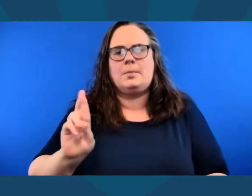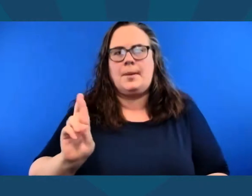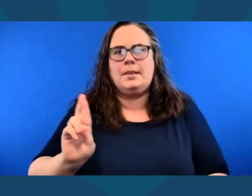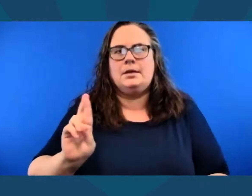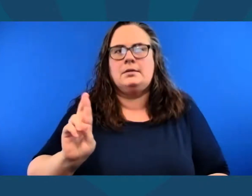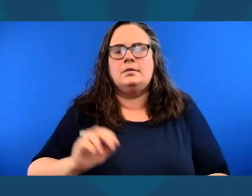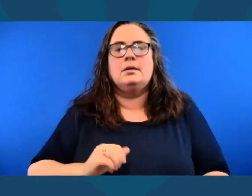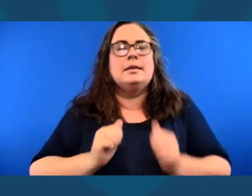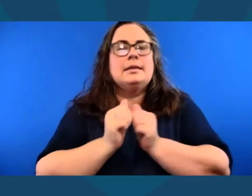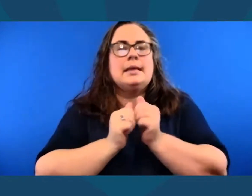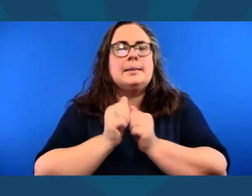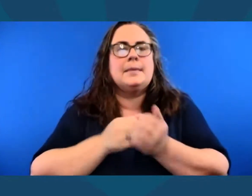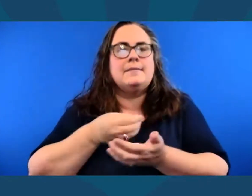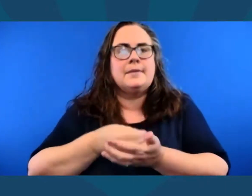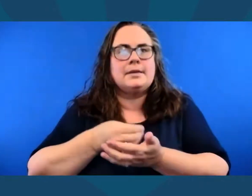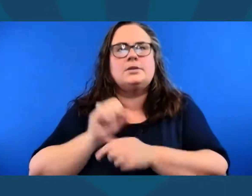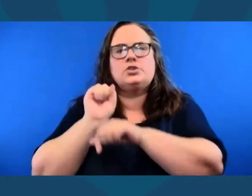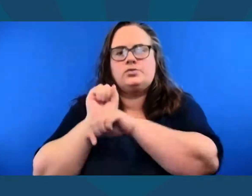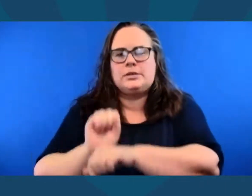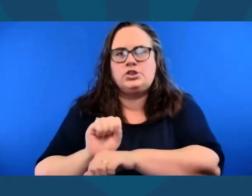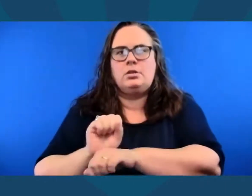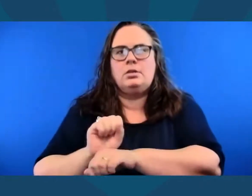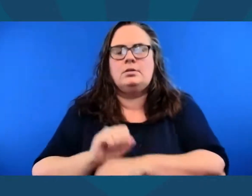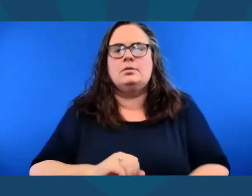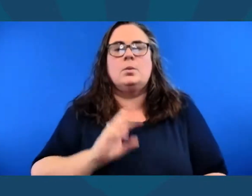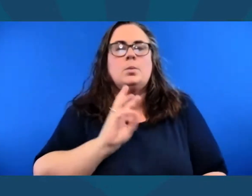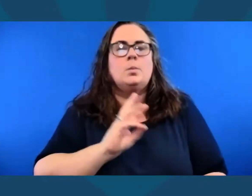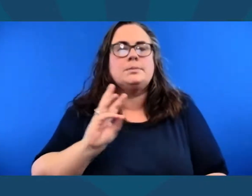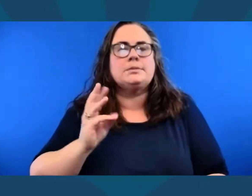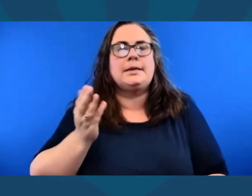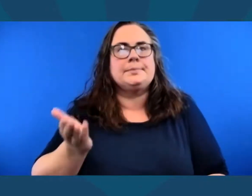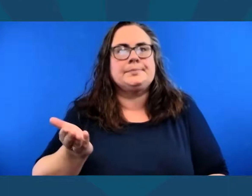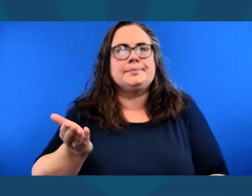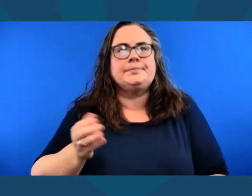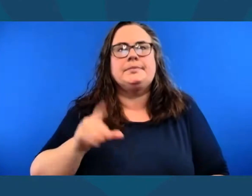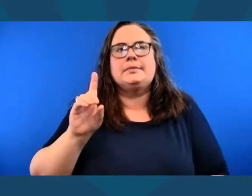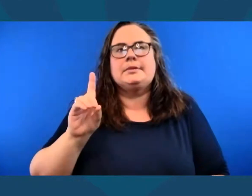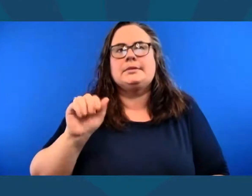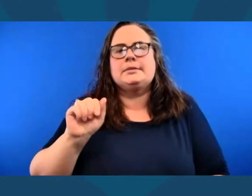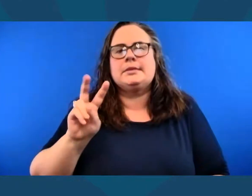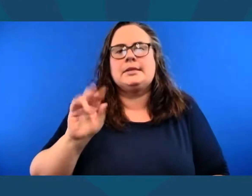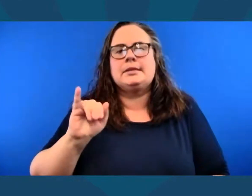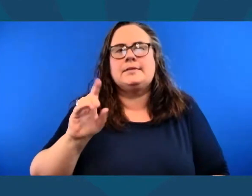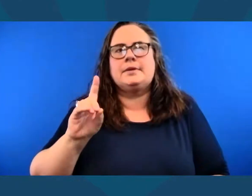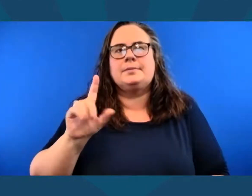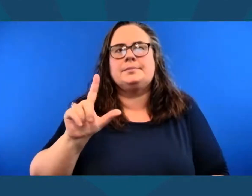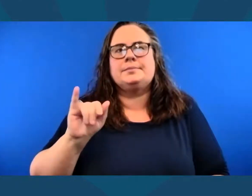Party, Republican. Campaign funding, traditional. Website,